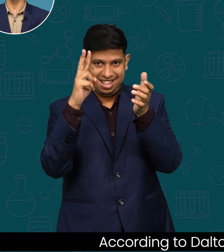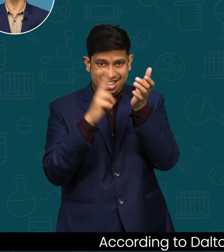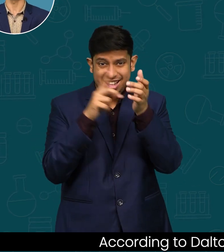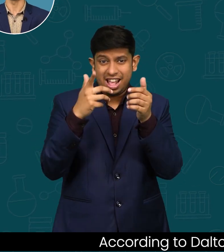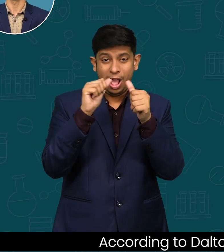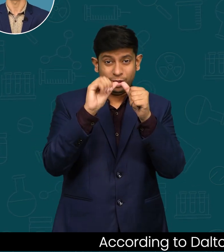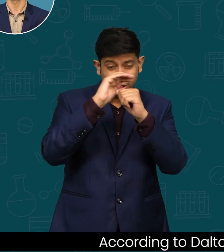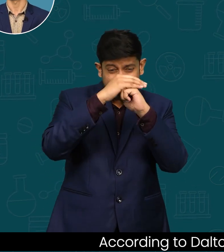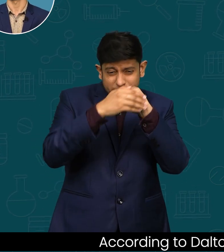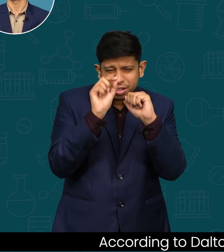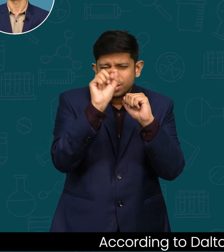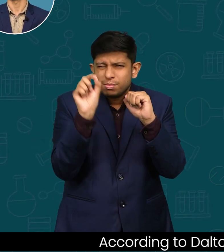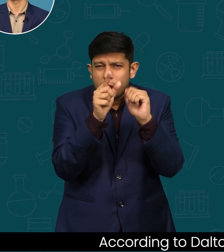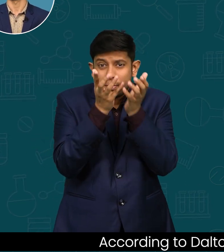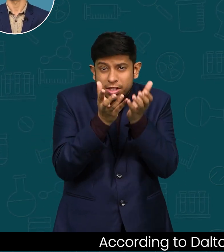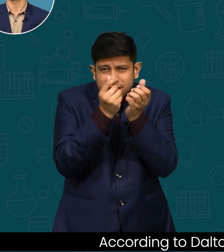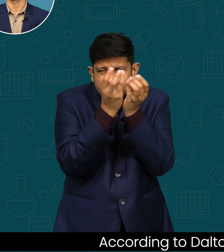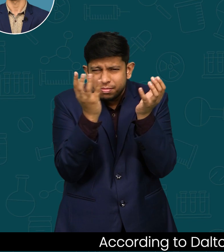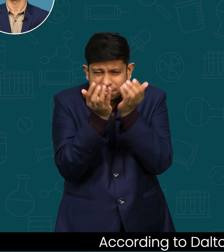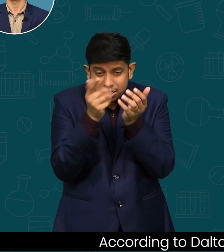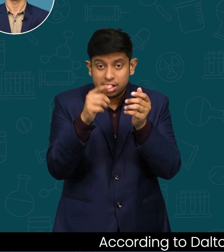were indivisible.